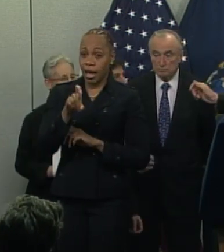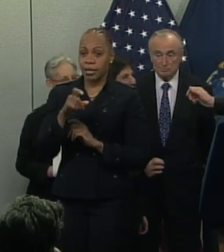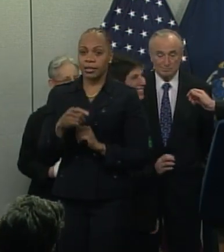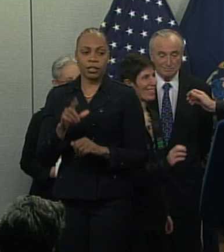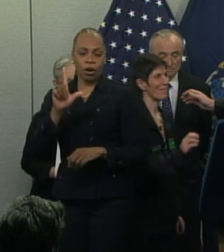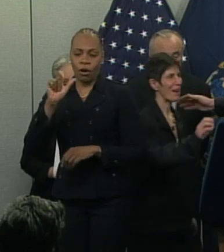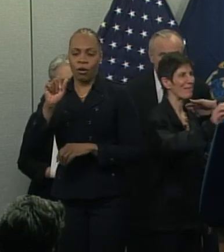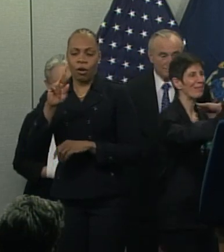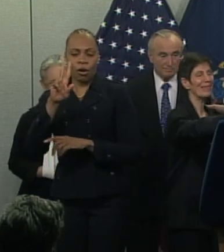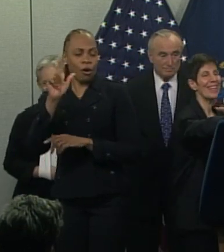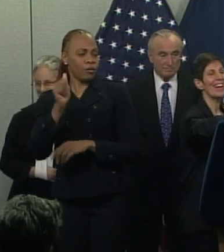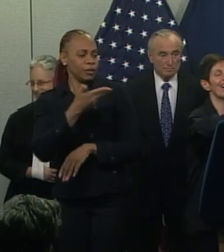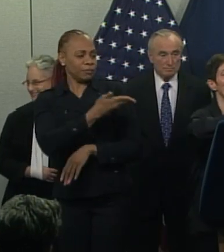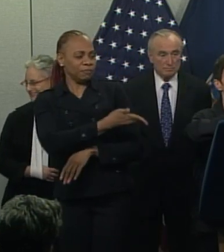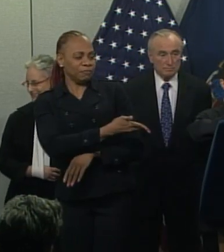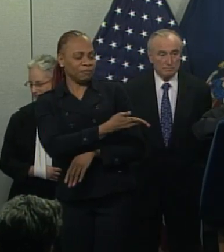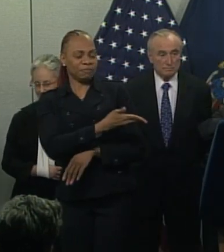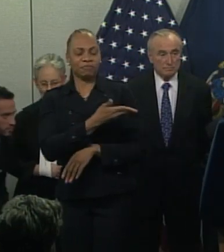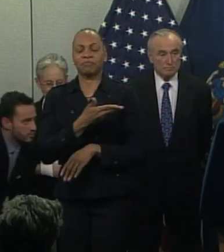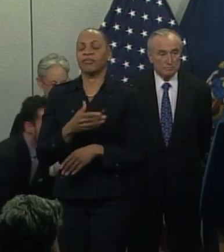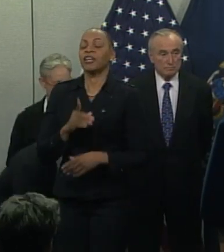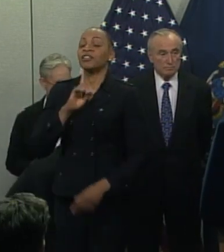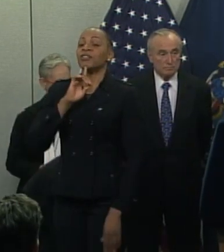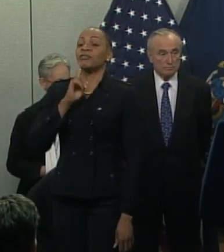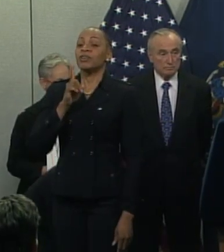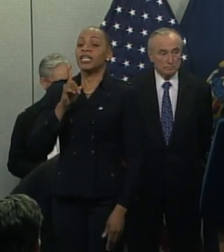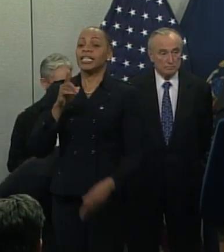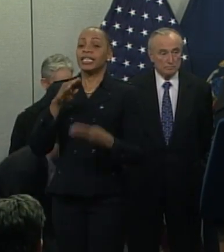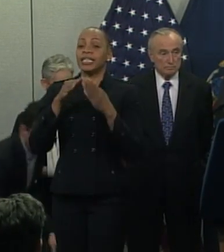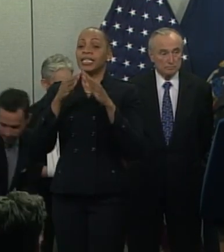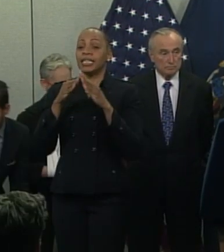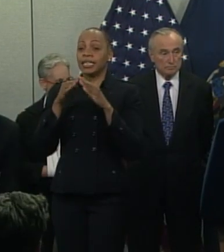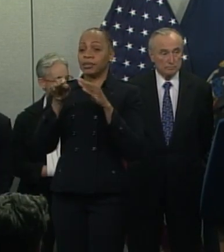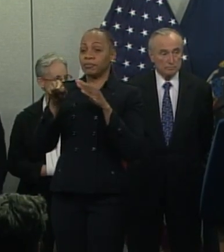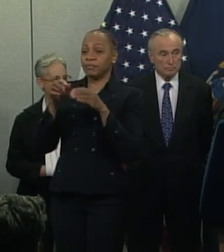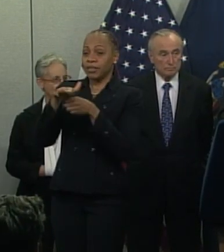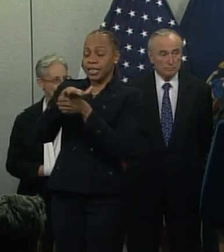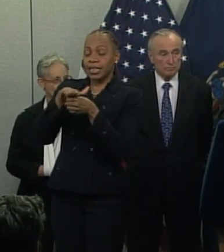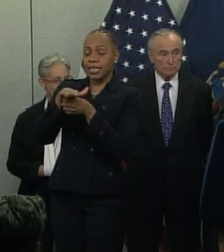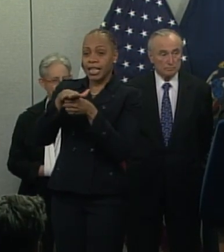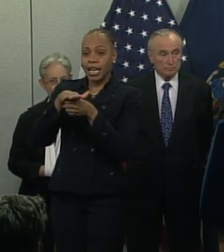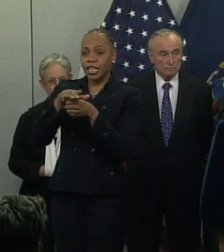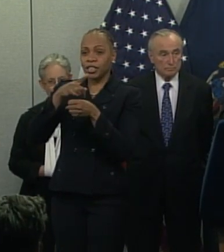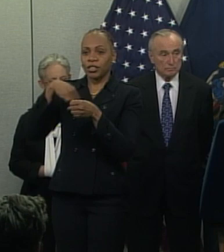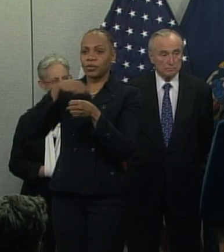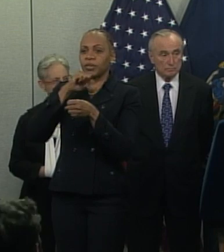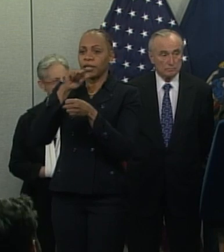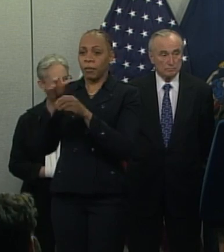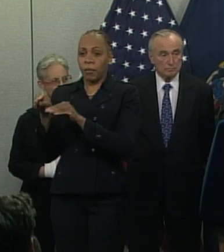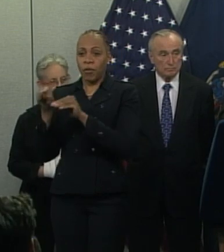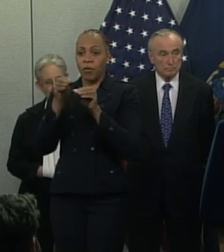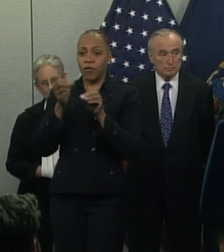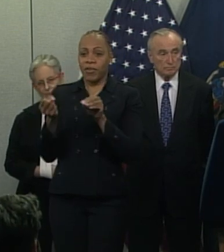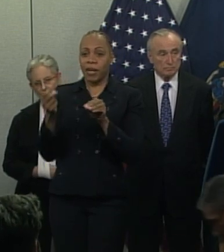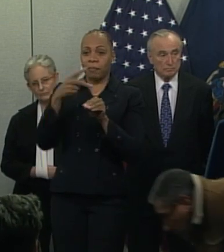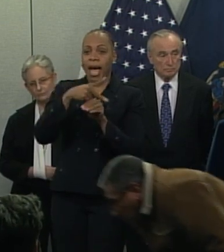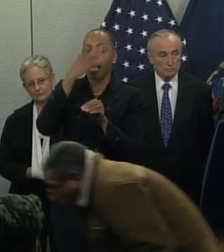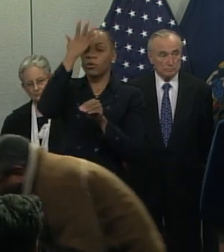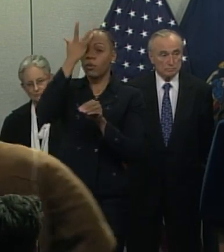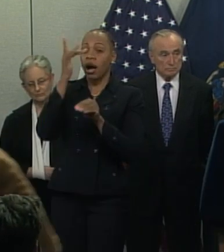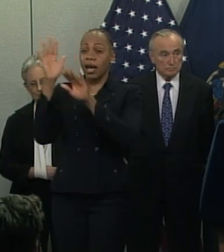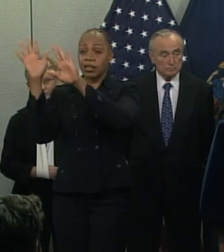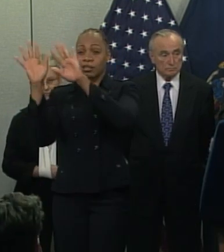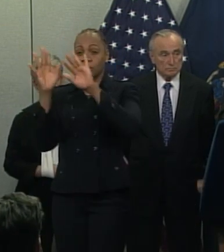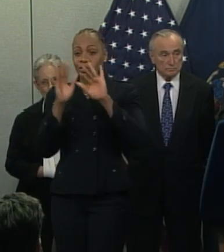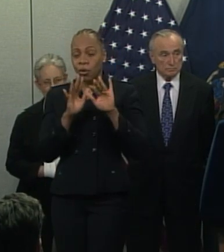Lori, thank you. Actually, the city bike stations, we did not move them back in preparation, knowing that the storm was coming,